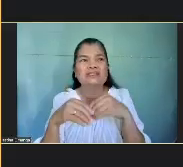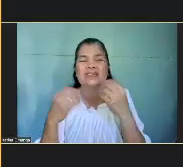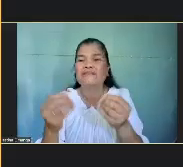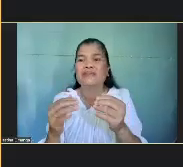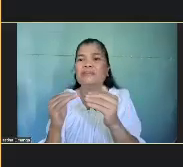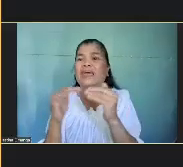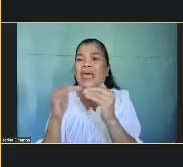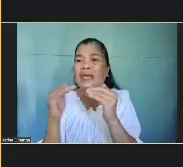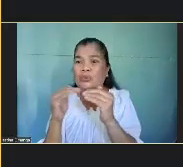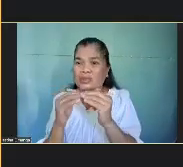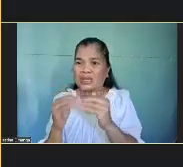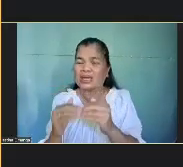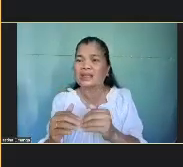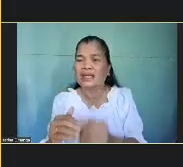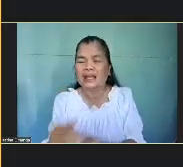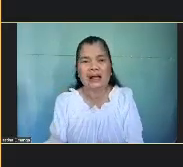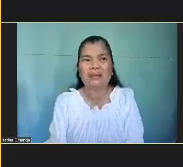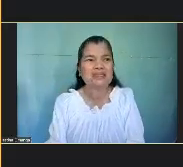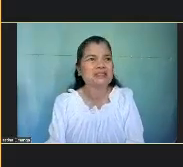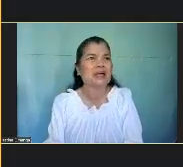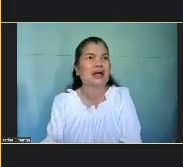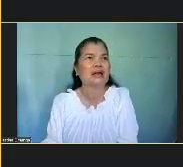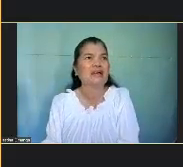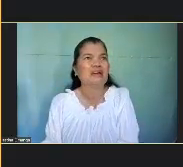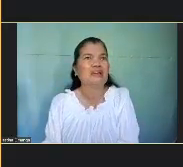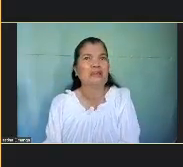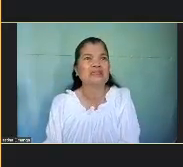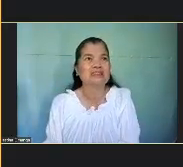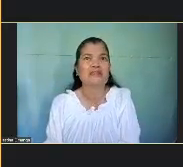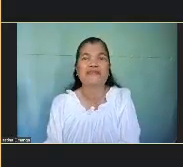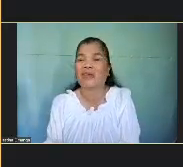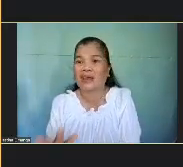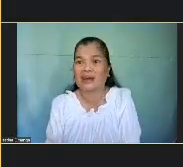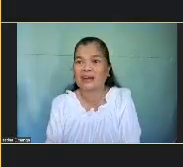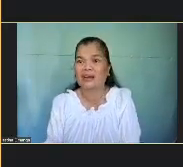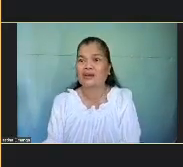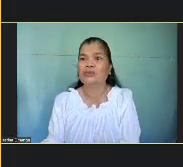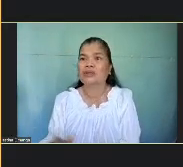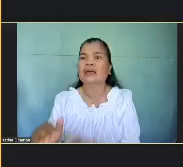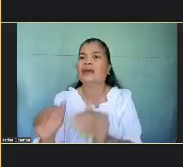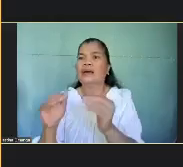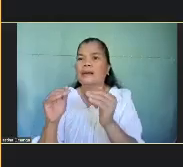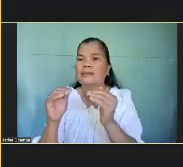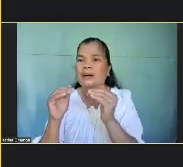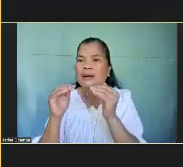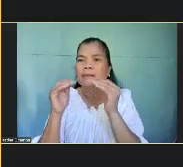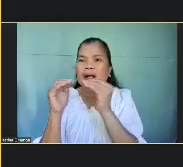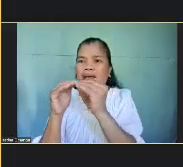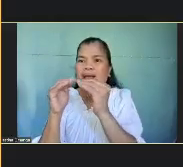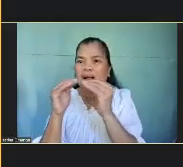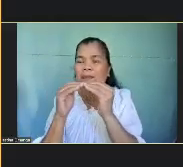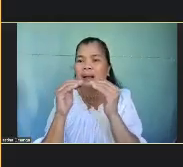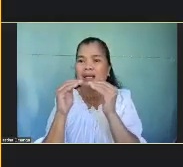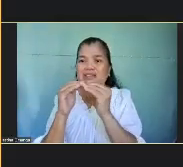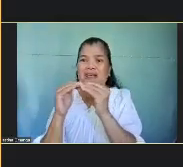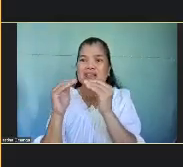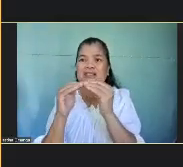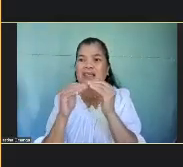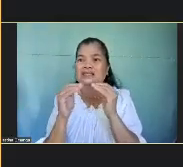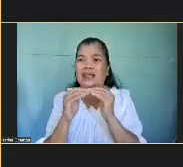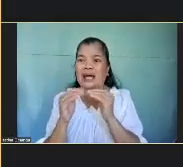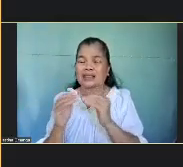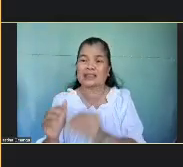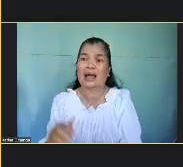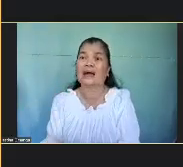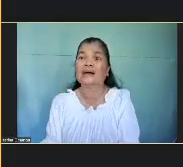We must give them the equity. Hindi lang basta fair, kundi maging kaparehas natin